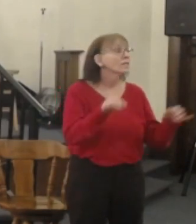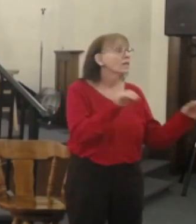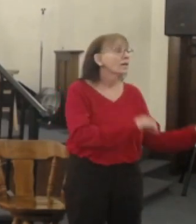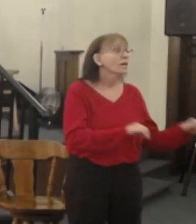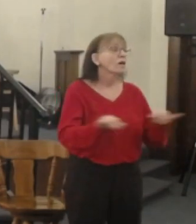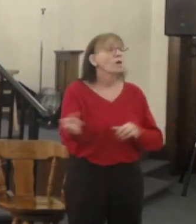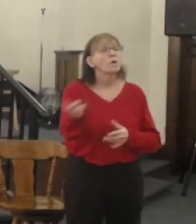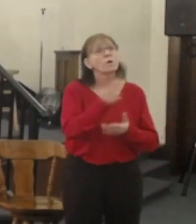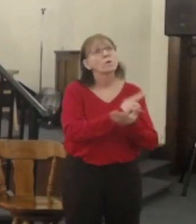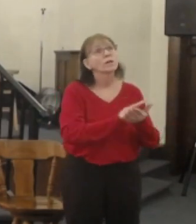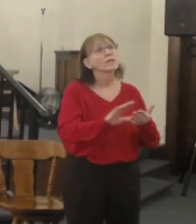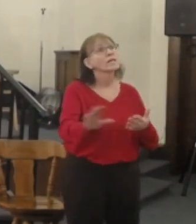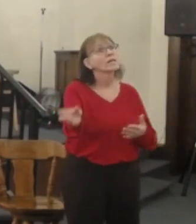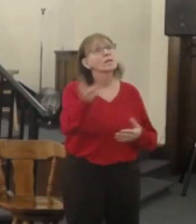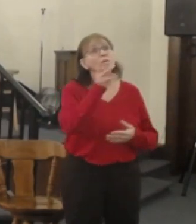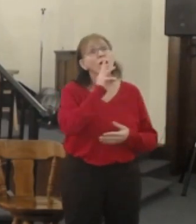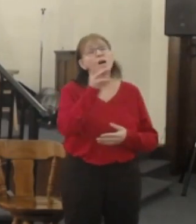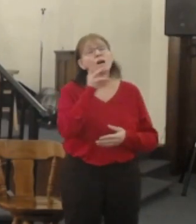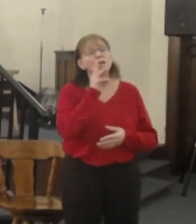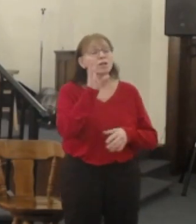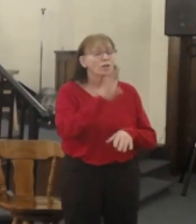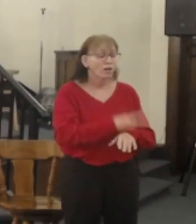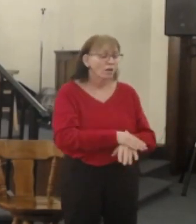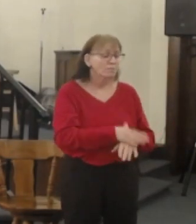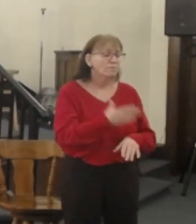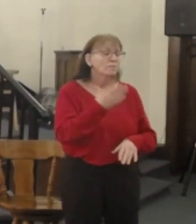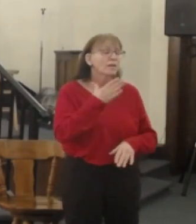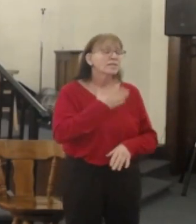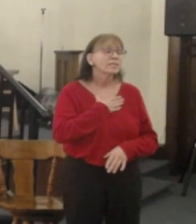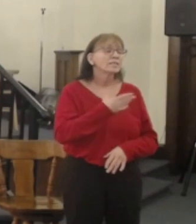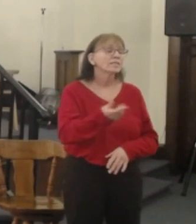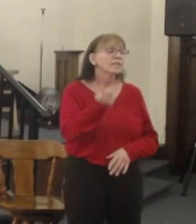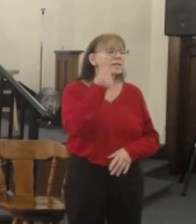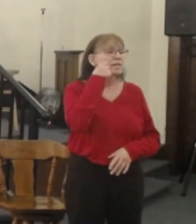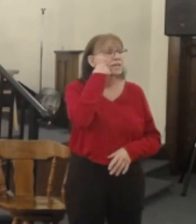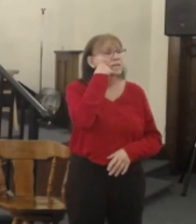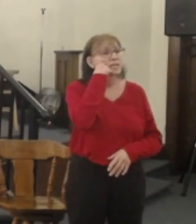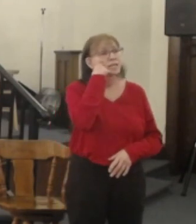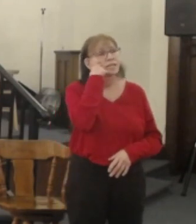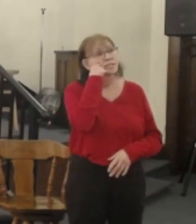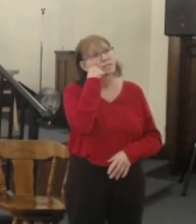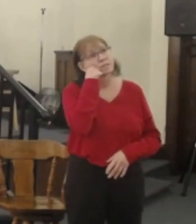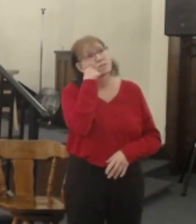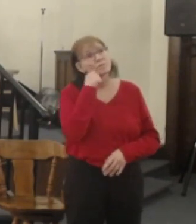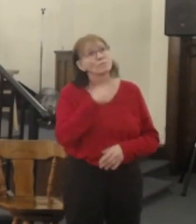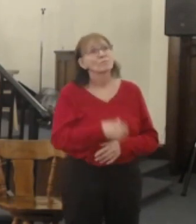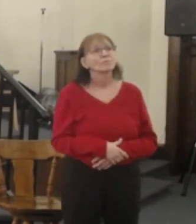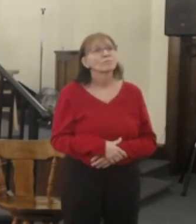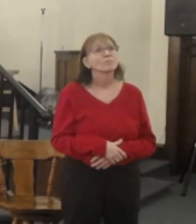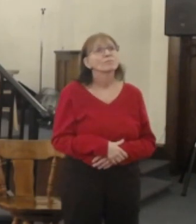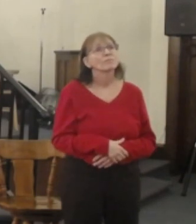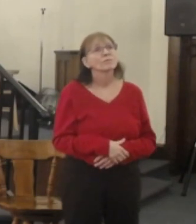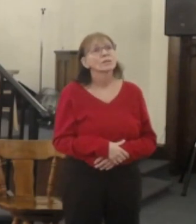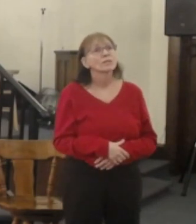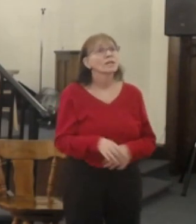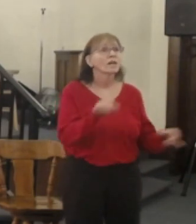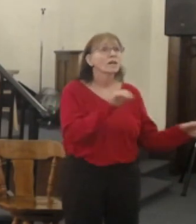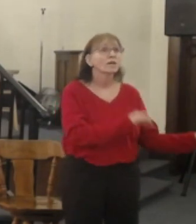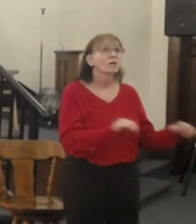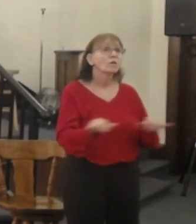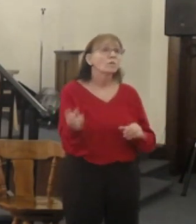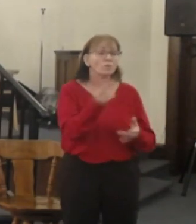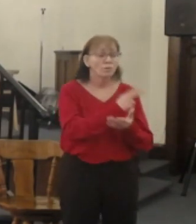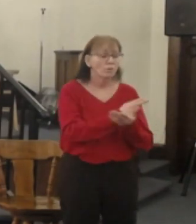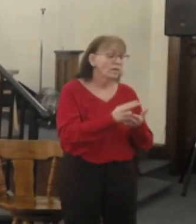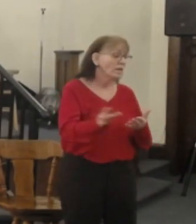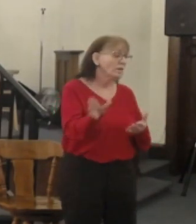It's like holy water on my skin. It's like